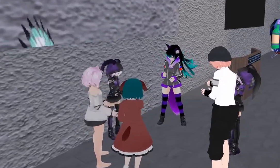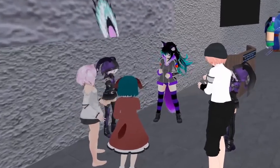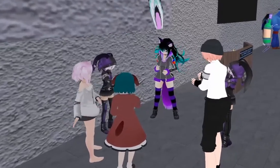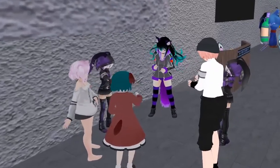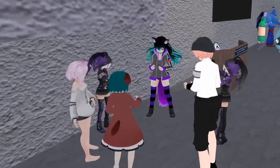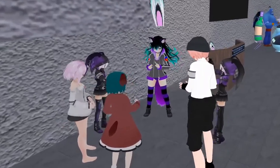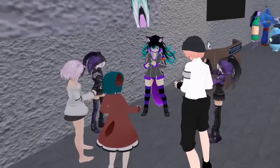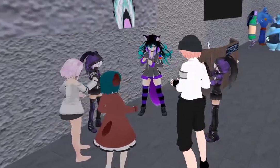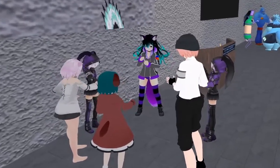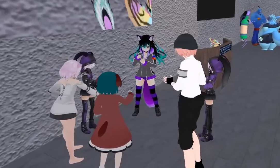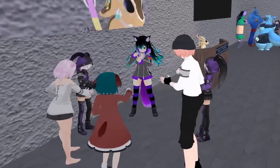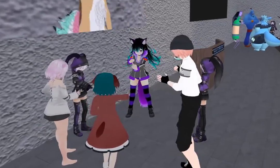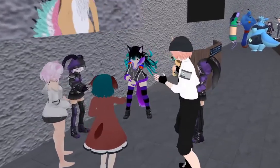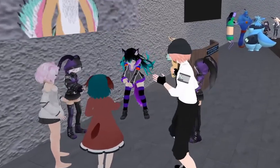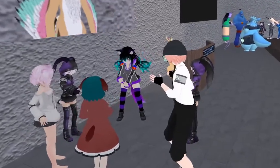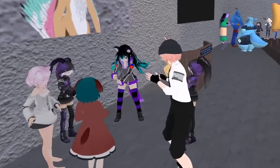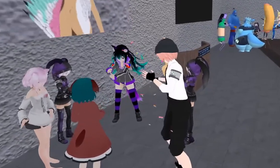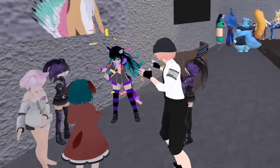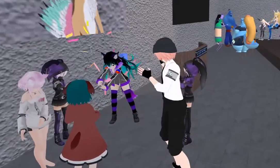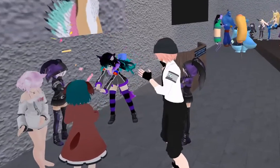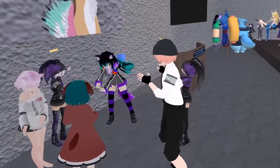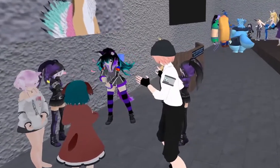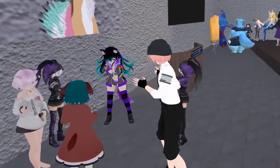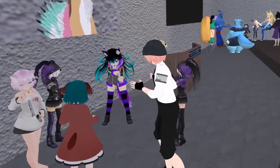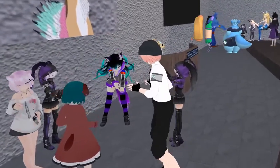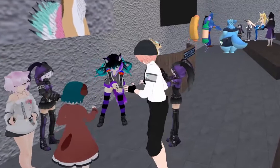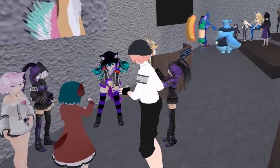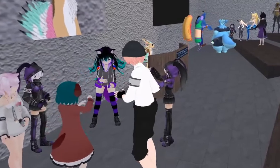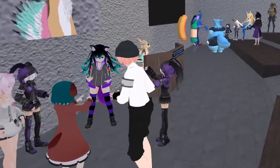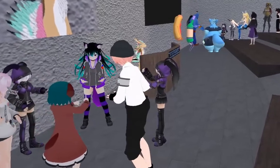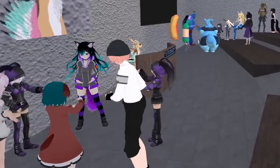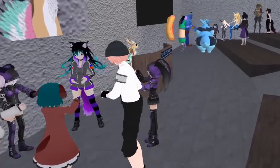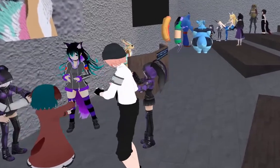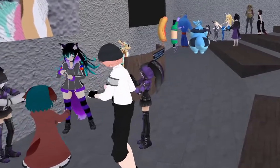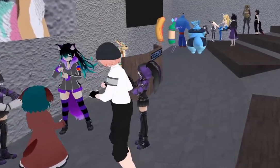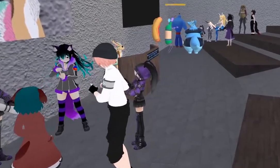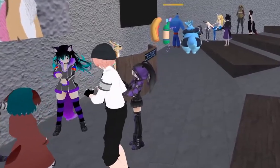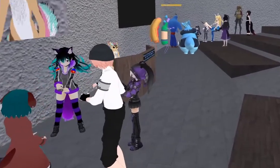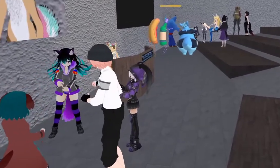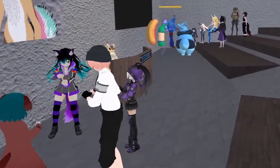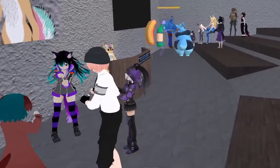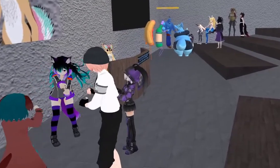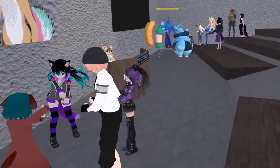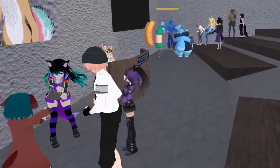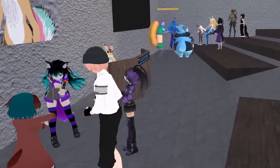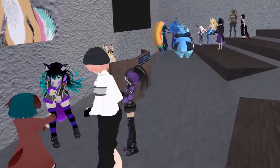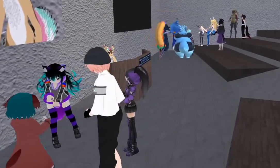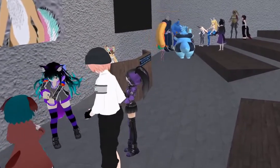And they're decorating. Yeah, I know. I guess they'll come in, so Okay, maybe we'll come in. I'm putting like the candles on it. Going